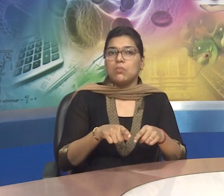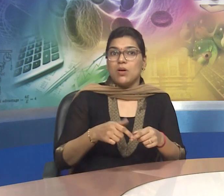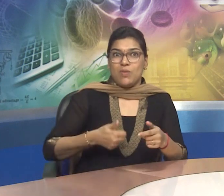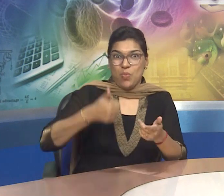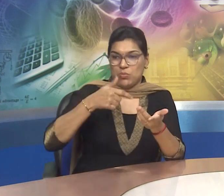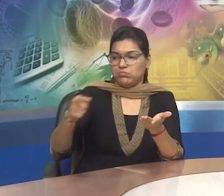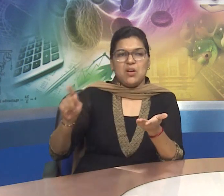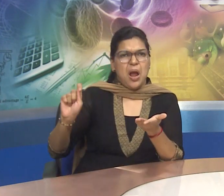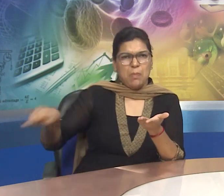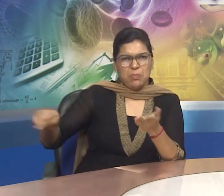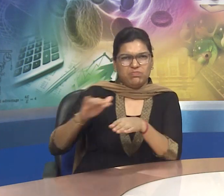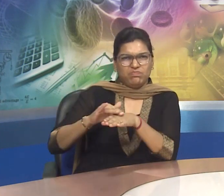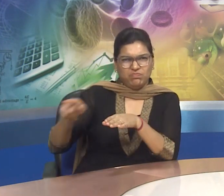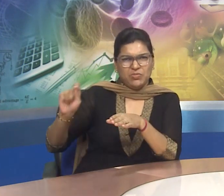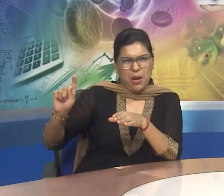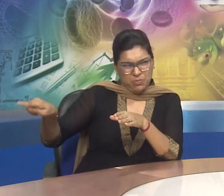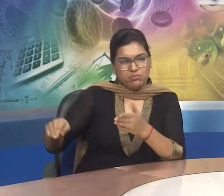the boss or the senior person.